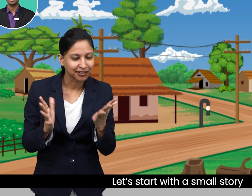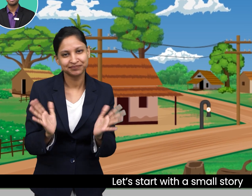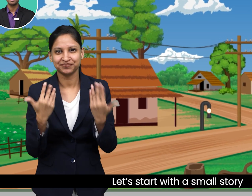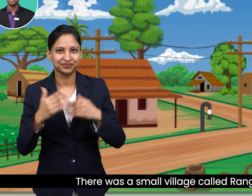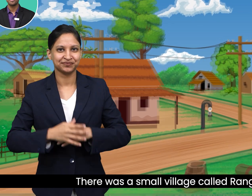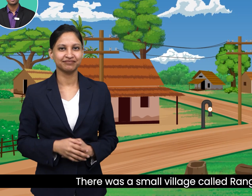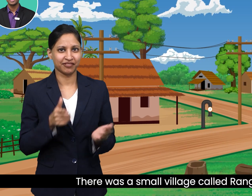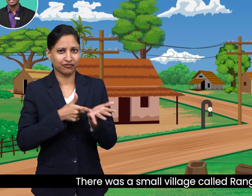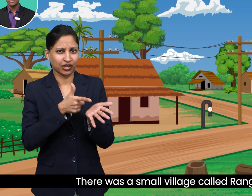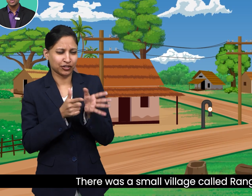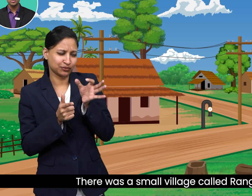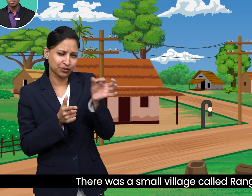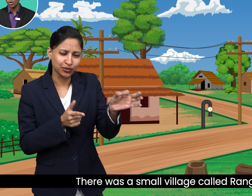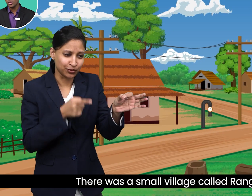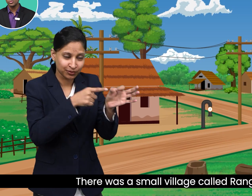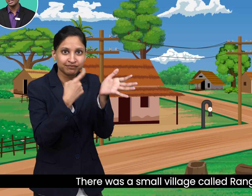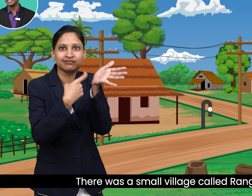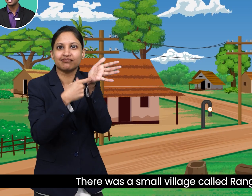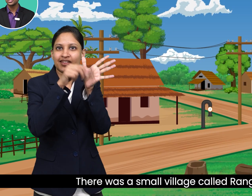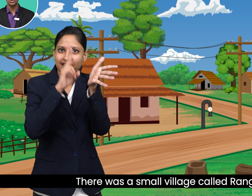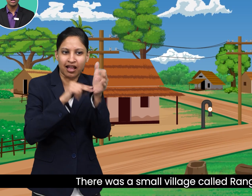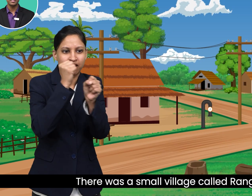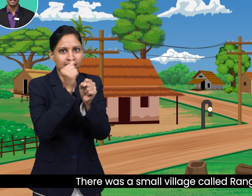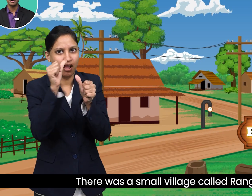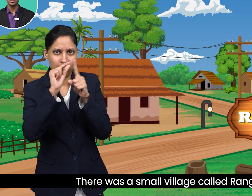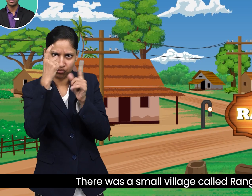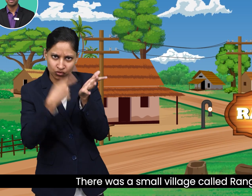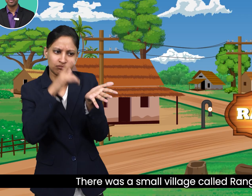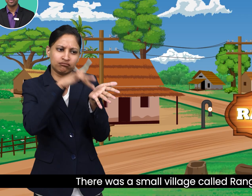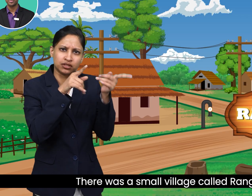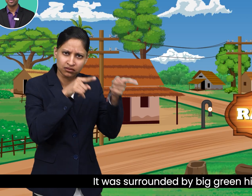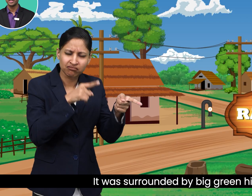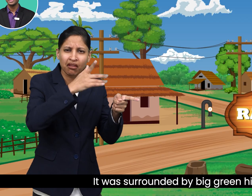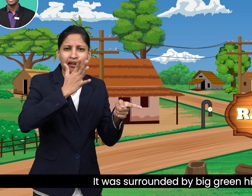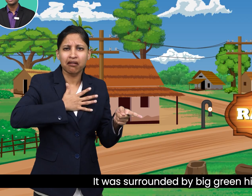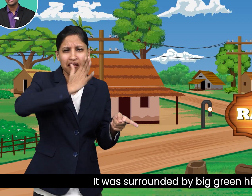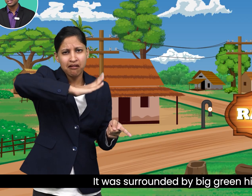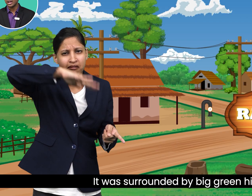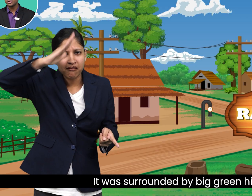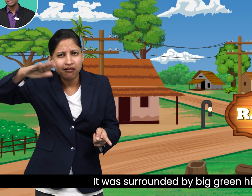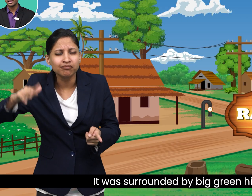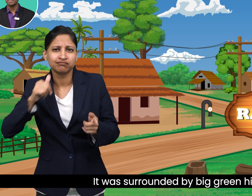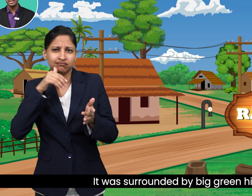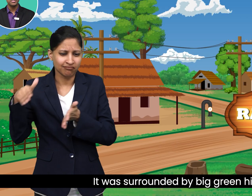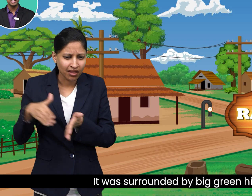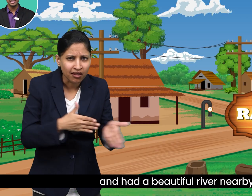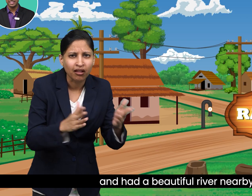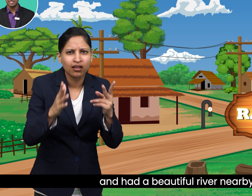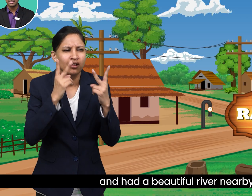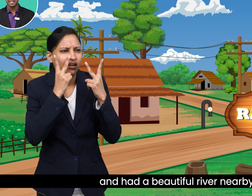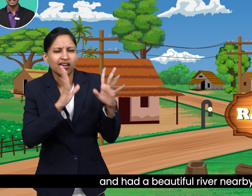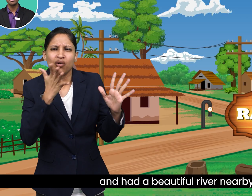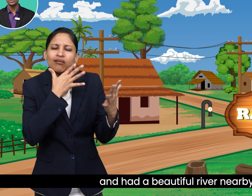story. There was a small village called Rangapur. It was surrounded by big